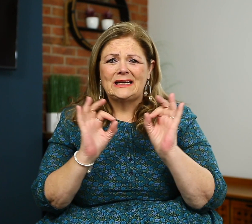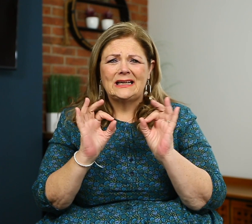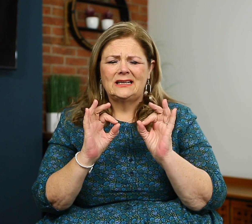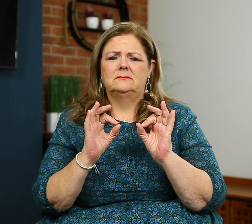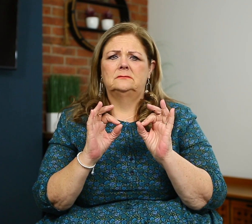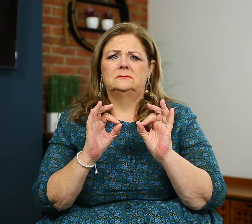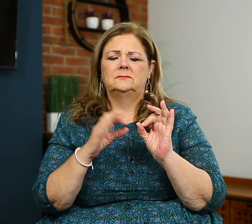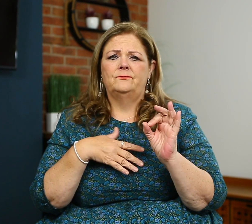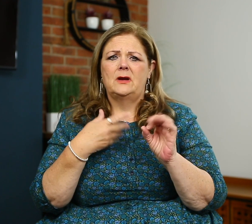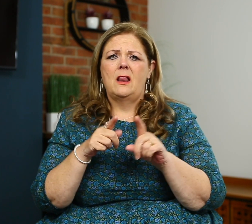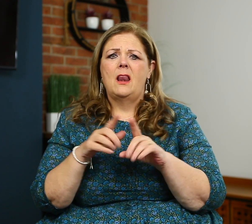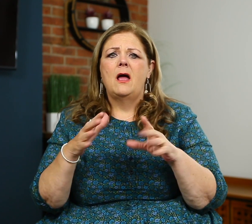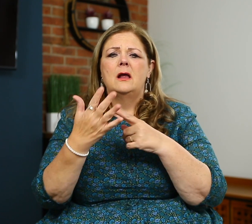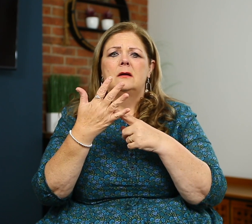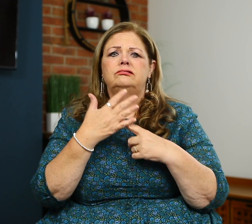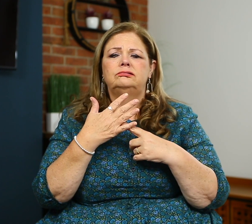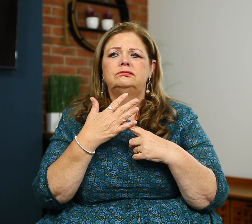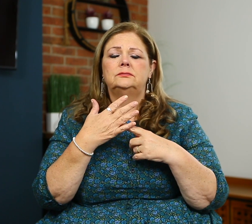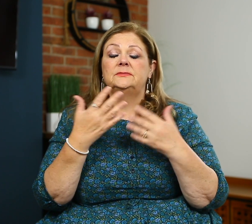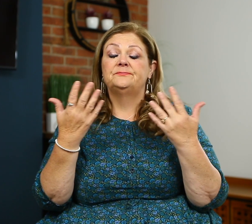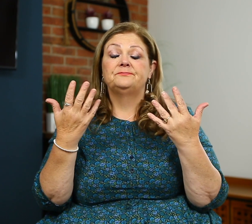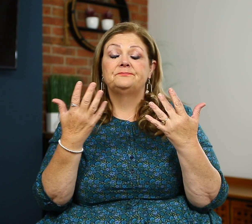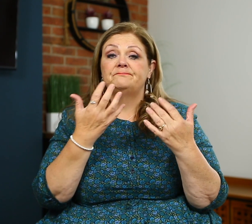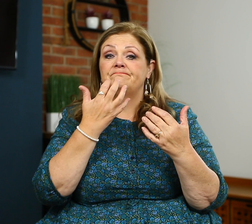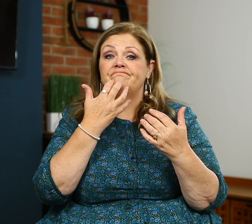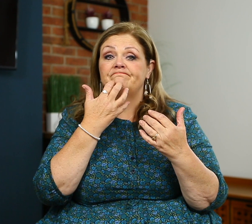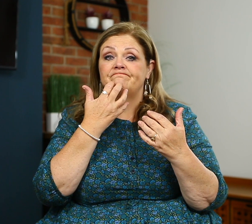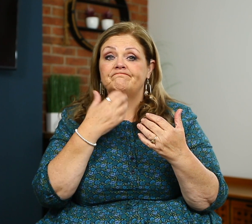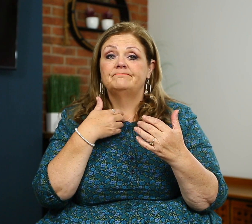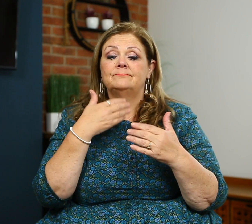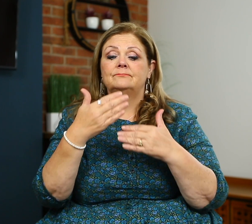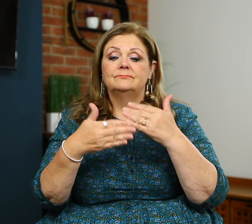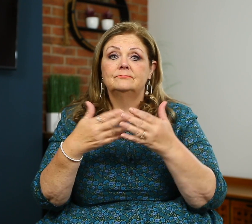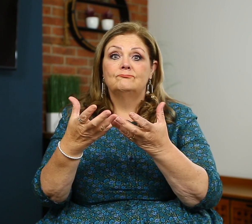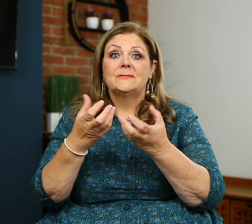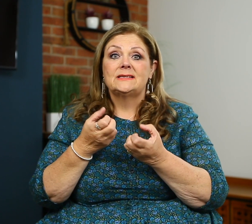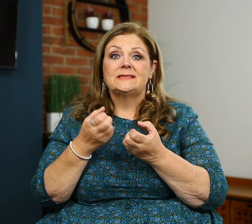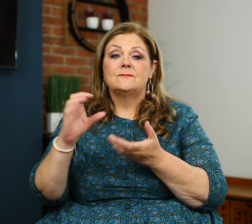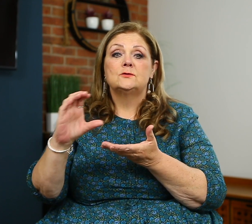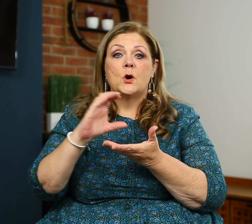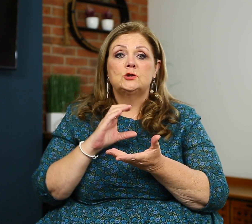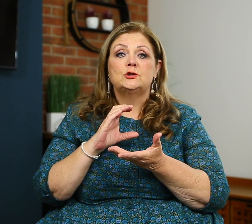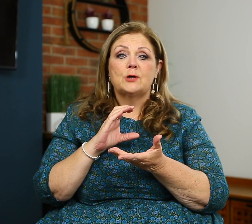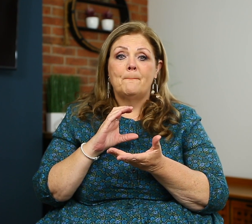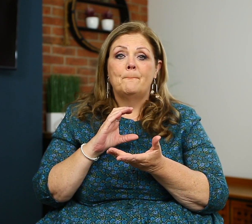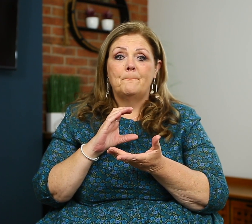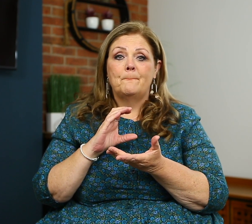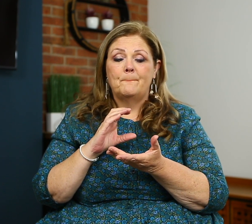or a CSW to support me, and I felt that discrimination again. I received sponsorship to attend the